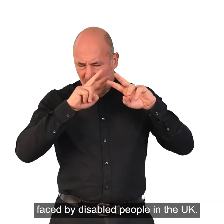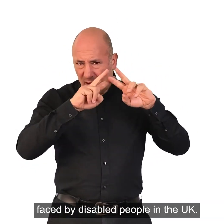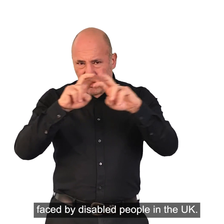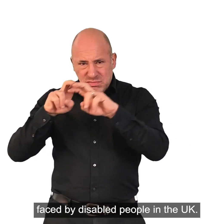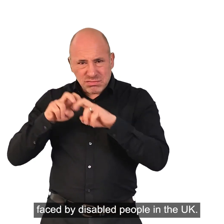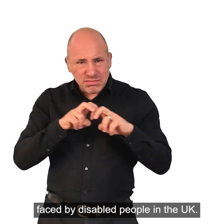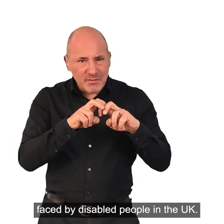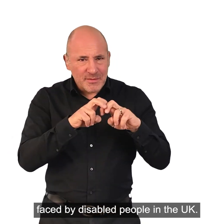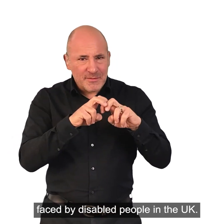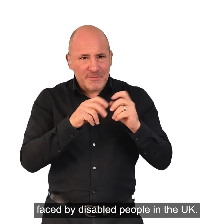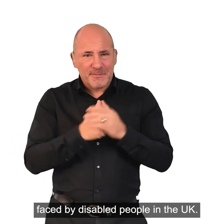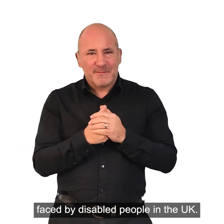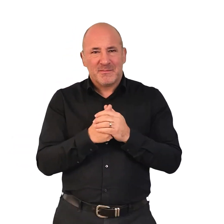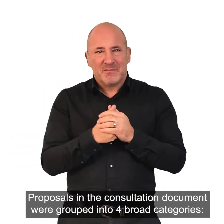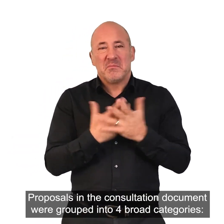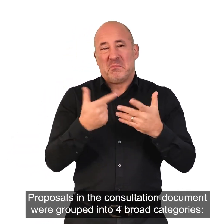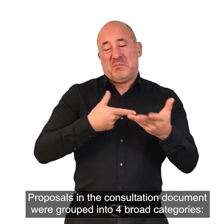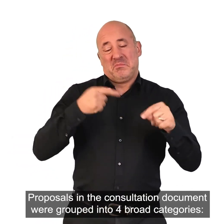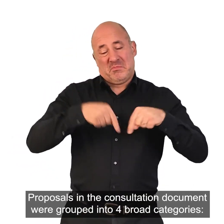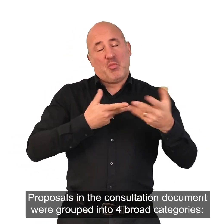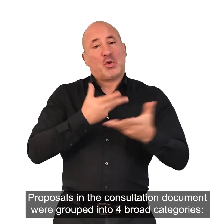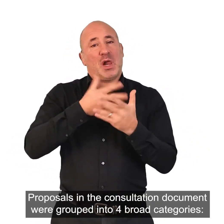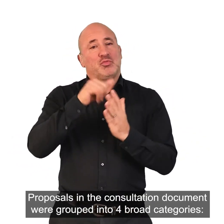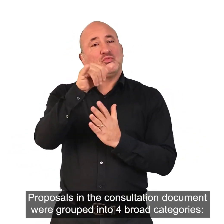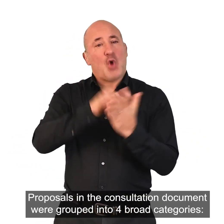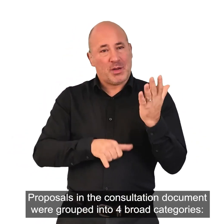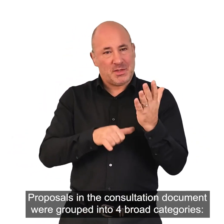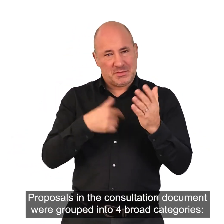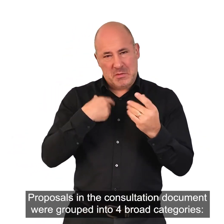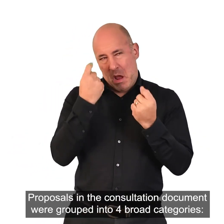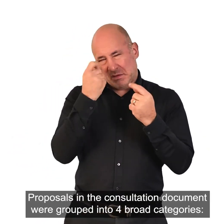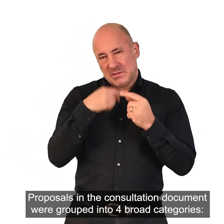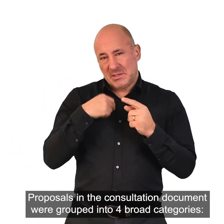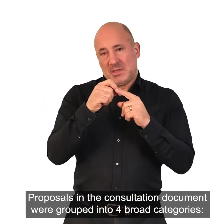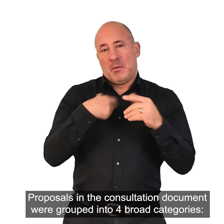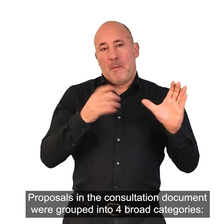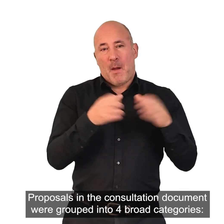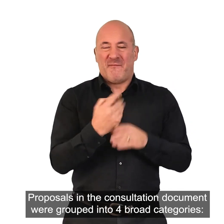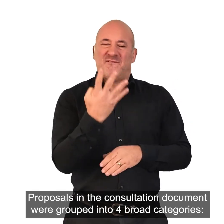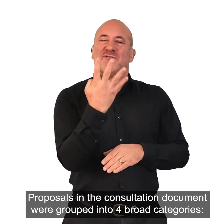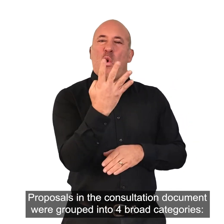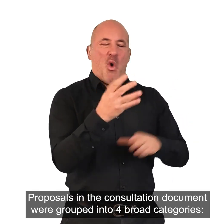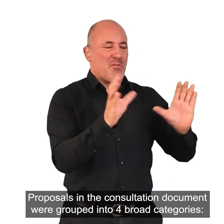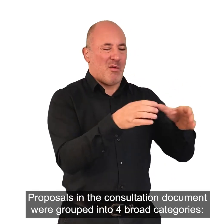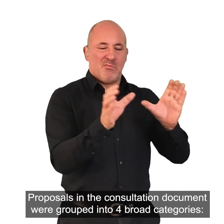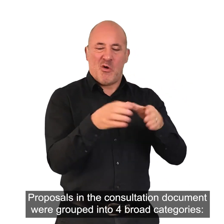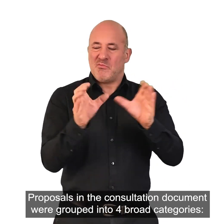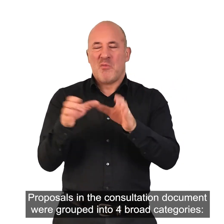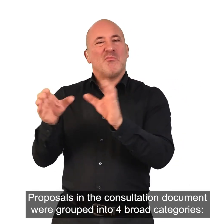faced by disabled people in the UK. Proposals in the consultation document were grouped into 4 broad categories.